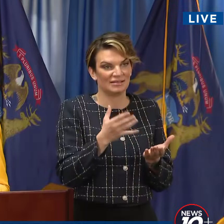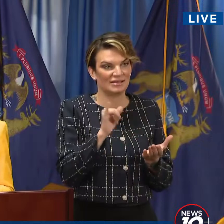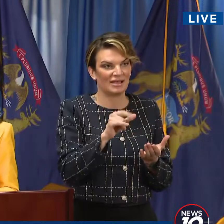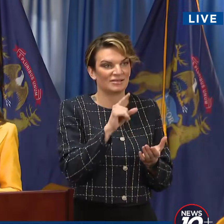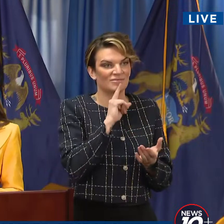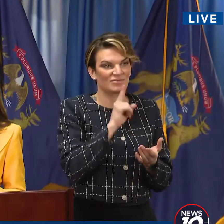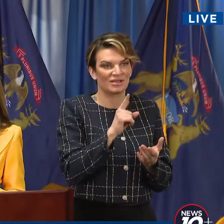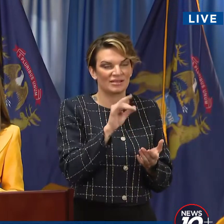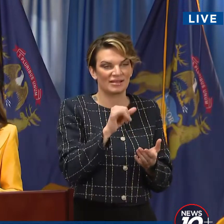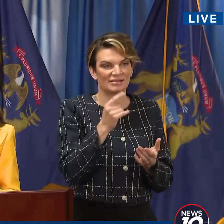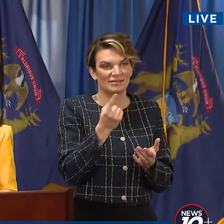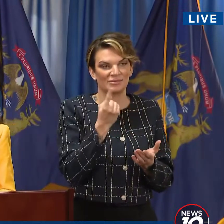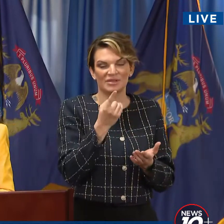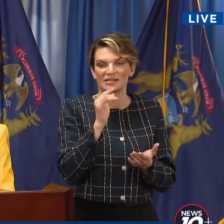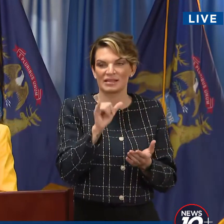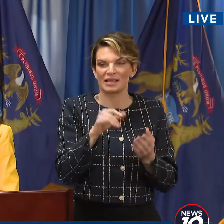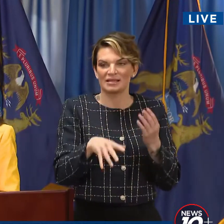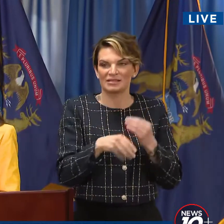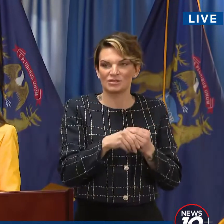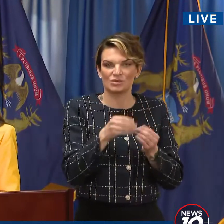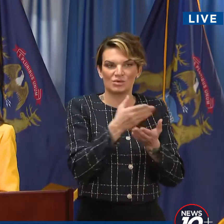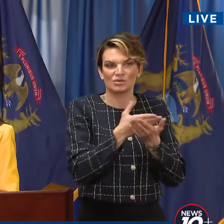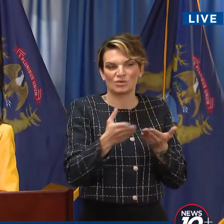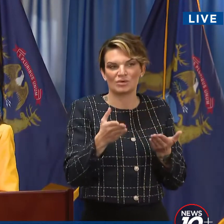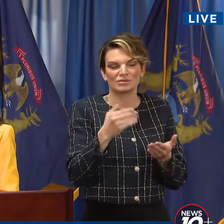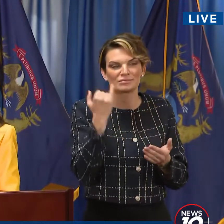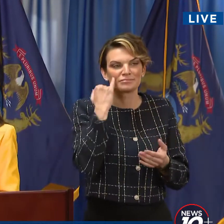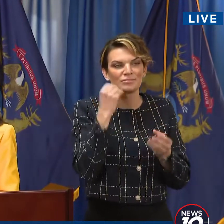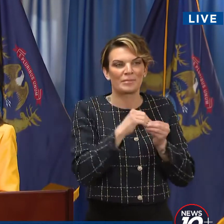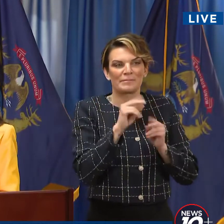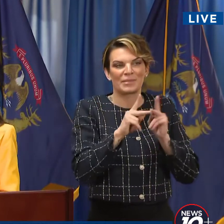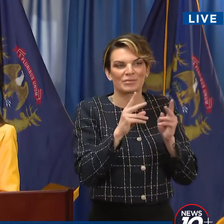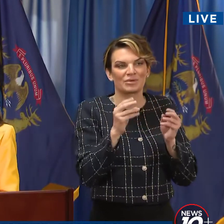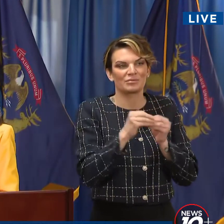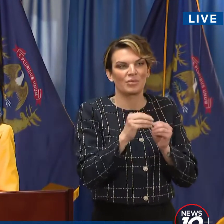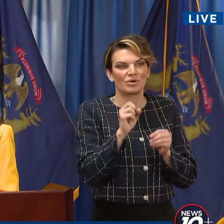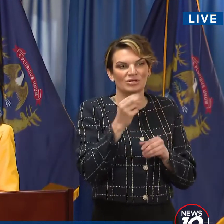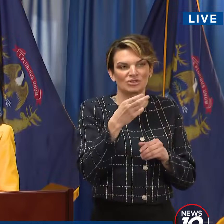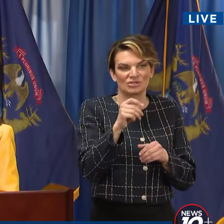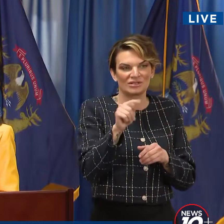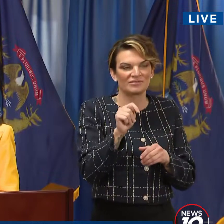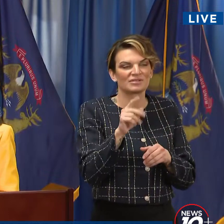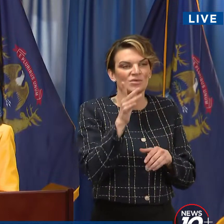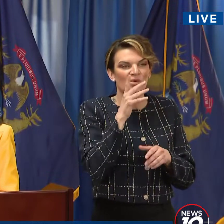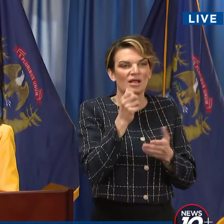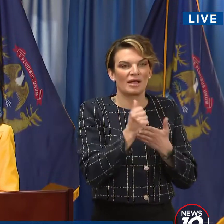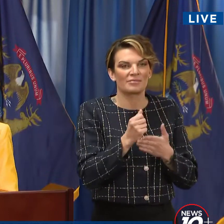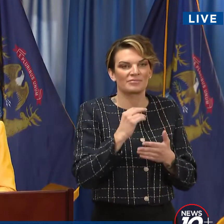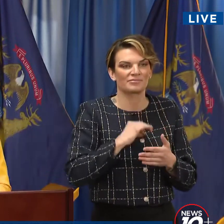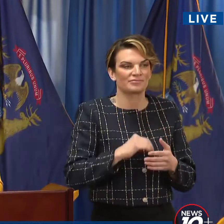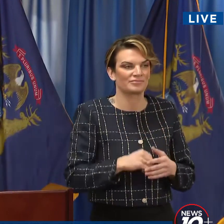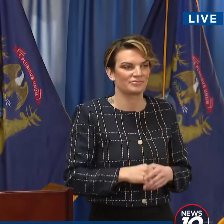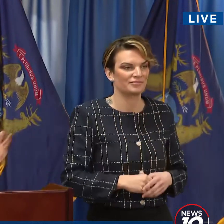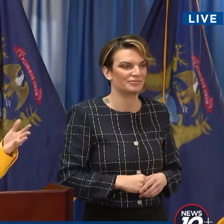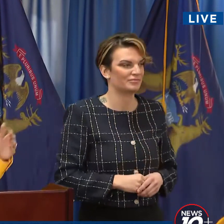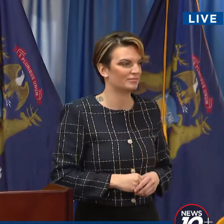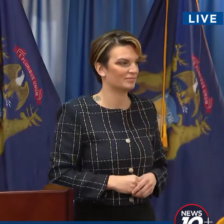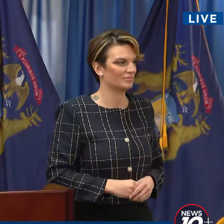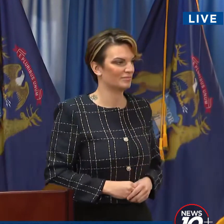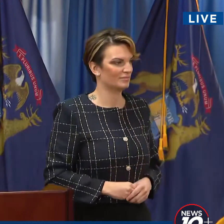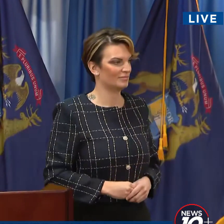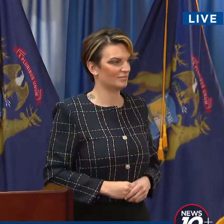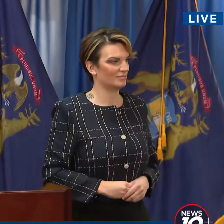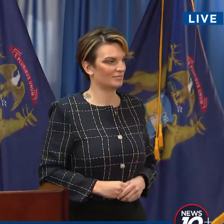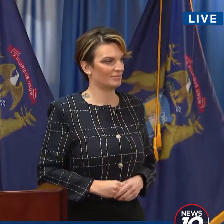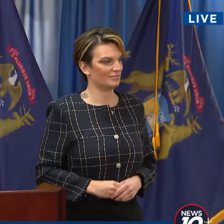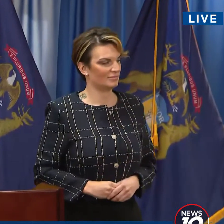real. And that's something that, again, additional resources with more people and more shifts in the future can help mitigate. Yeah. One more,